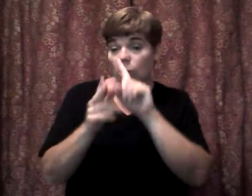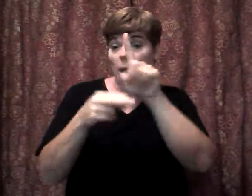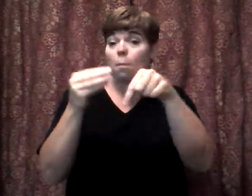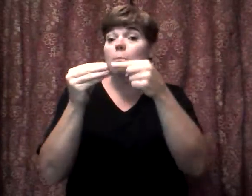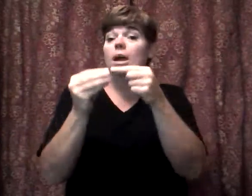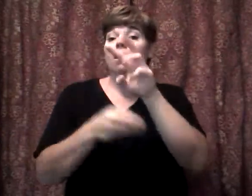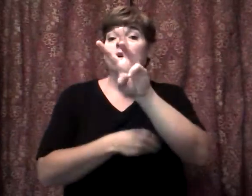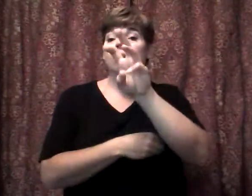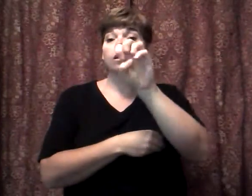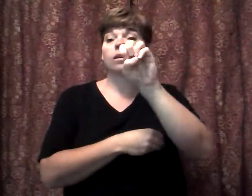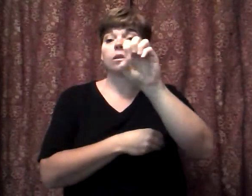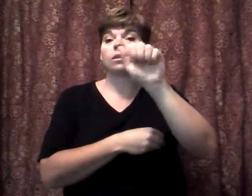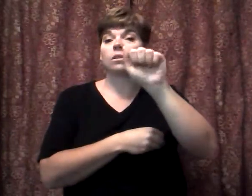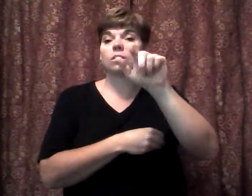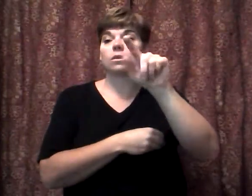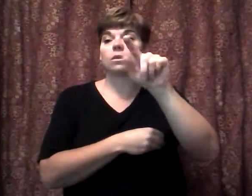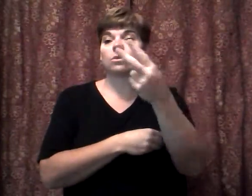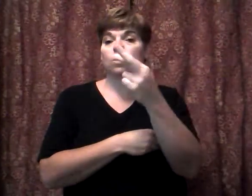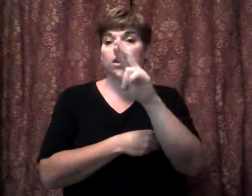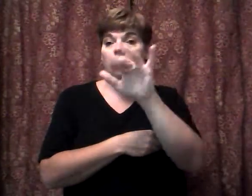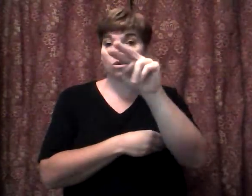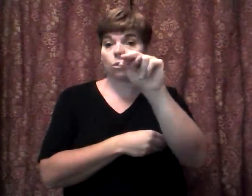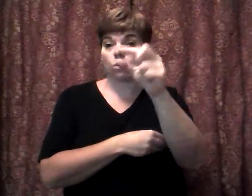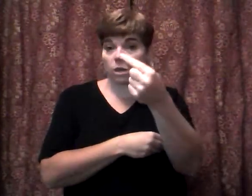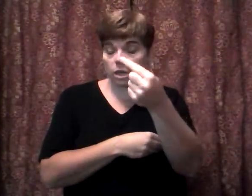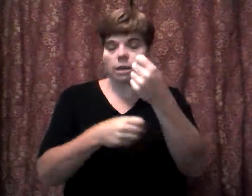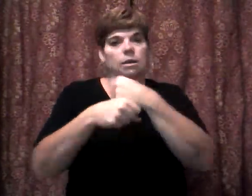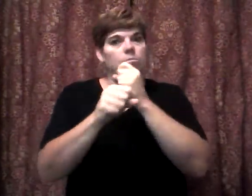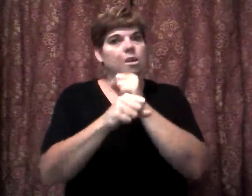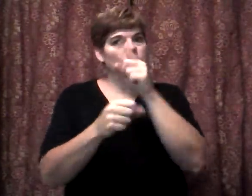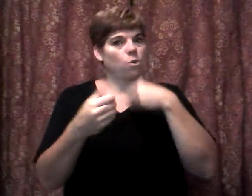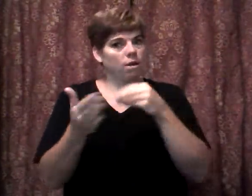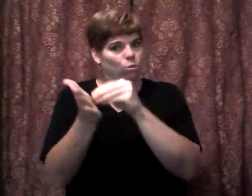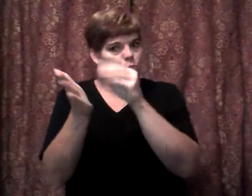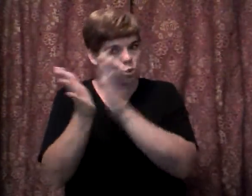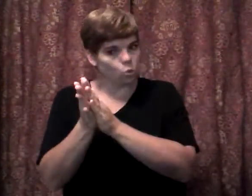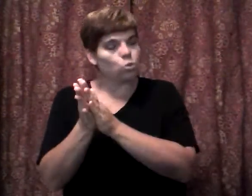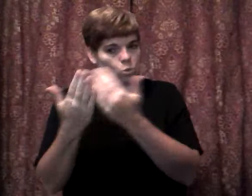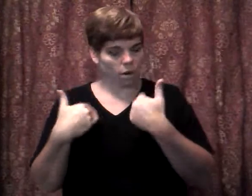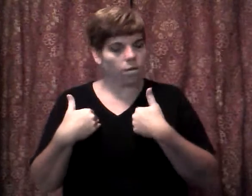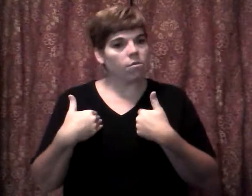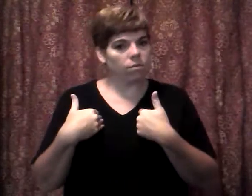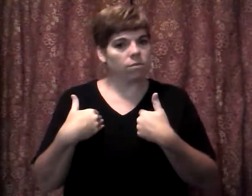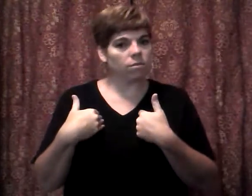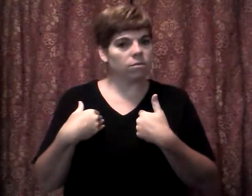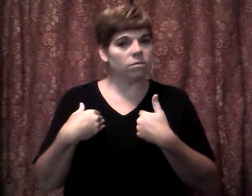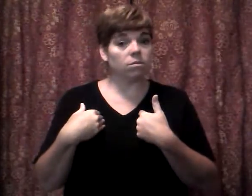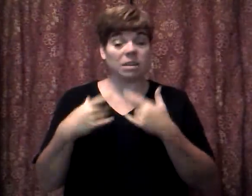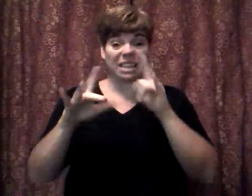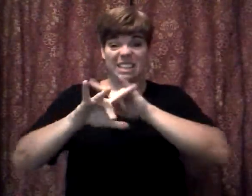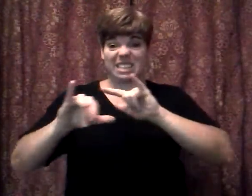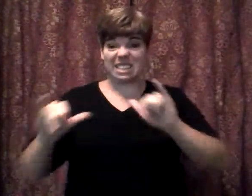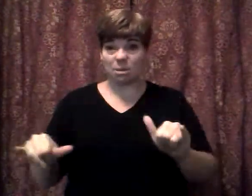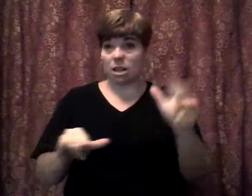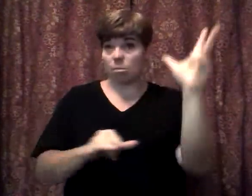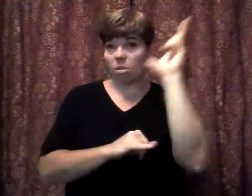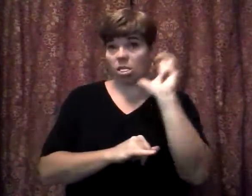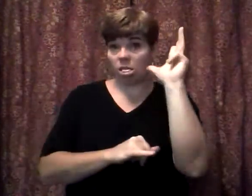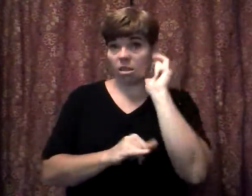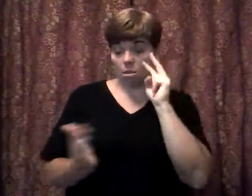different things, so make sure that you have your notebook out and you're looking at your notes so that you know what's going on. Okay,